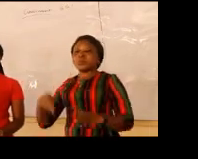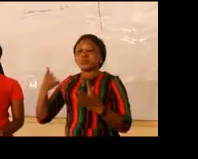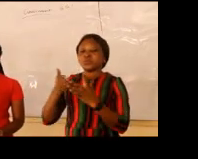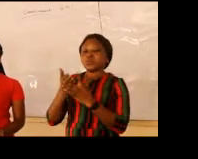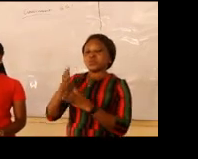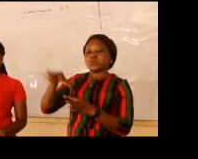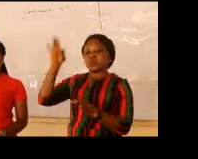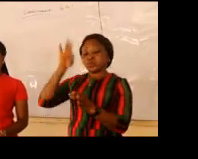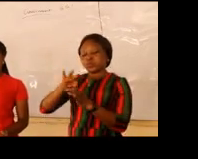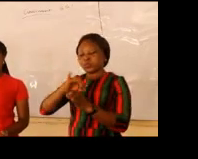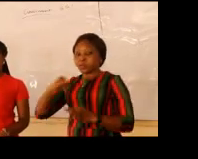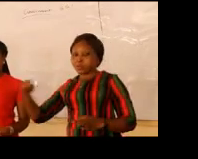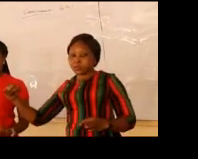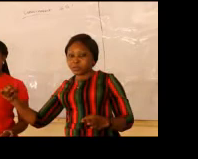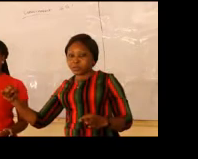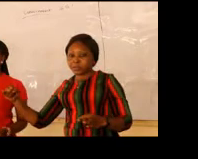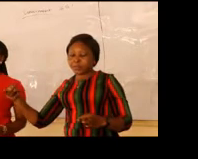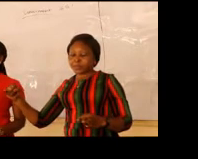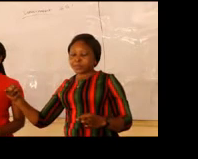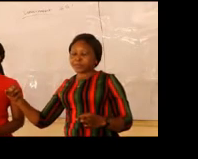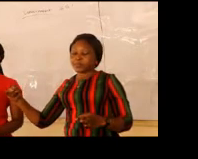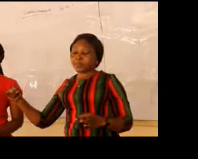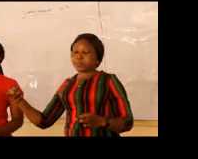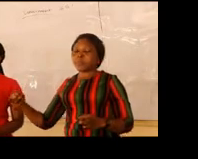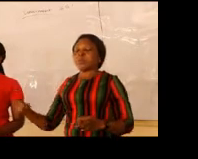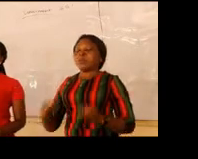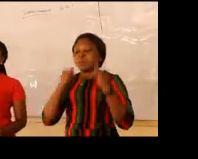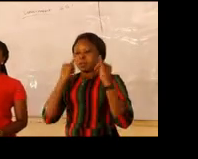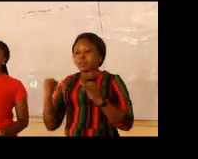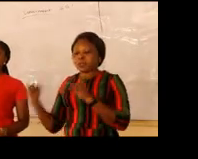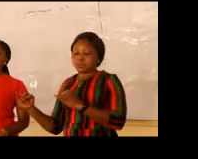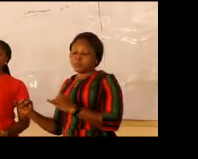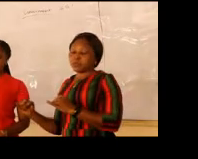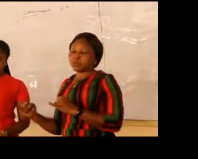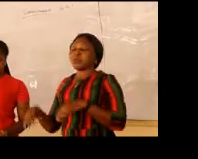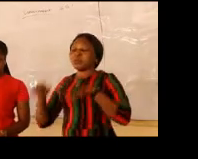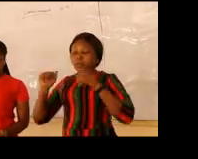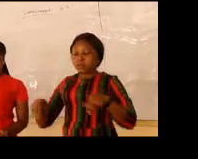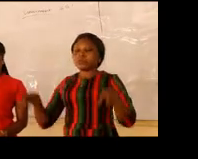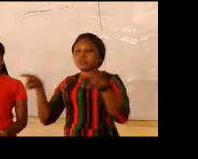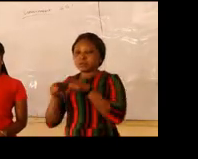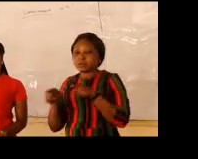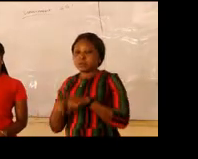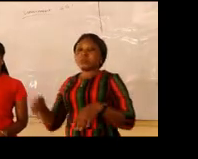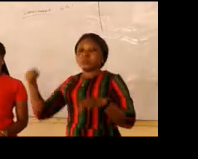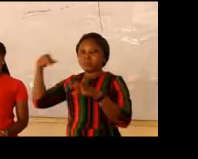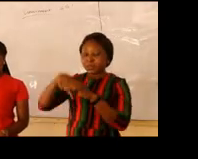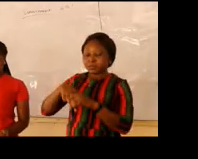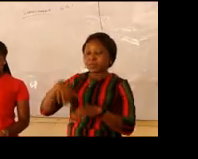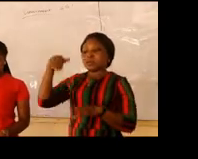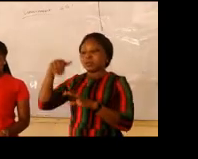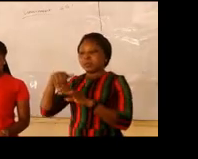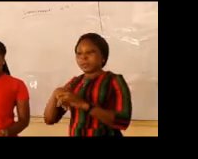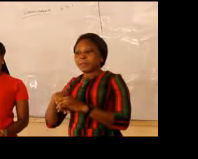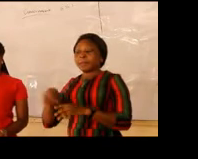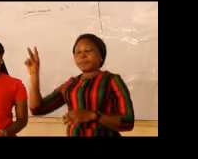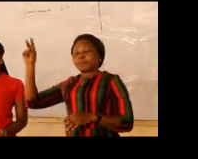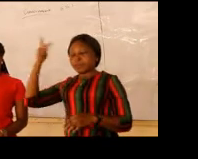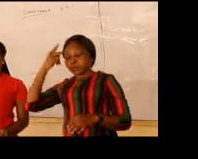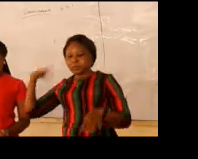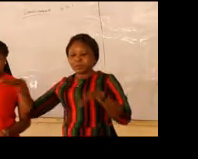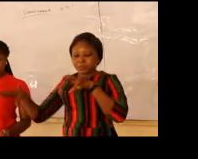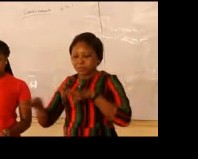elections. Then an individual can also participate in political activities